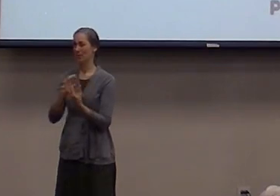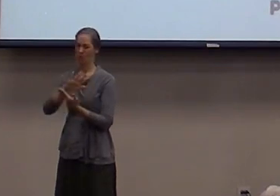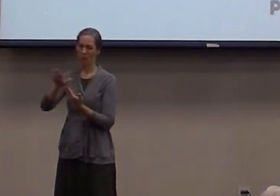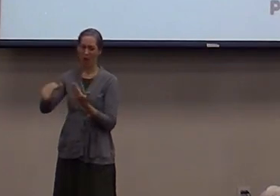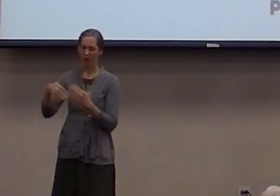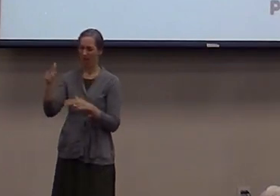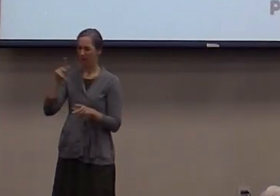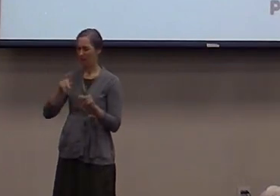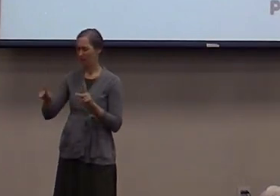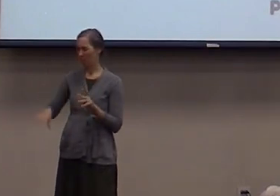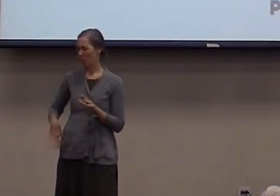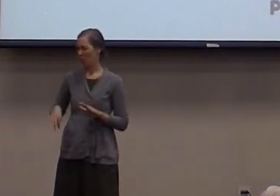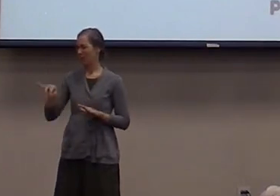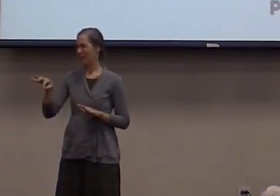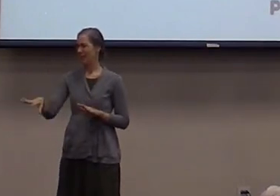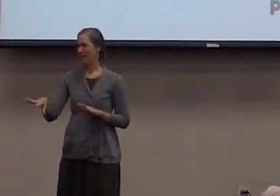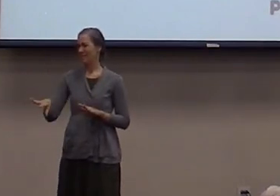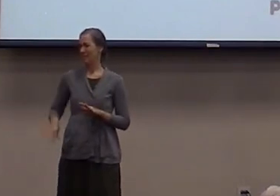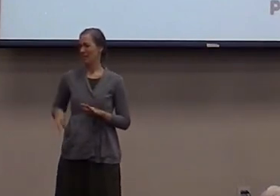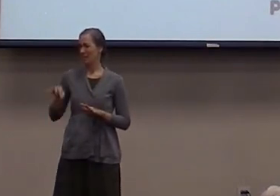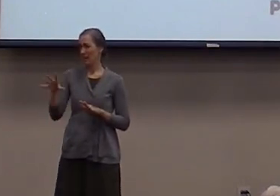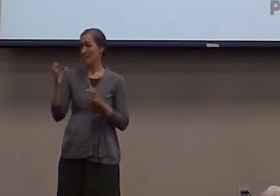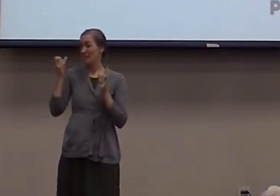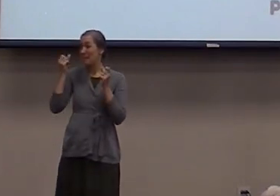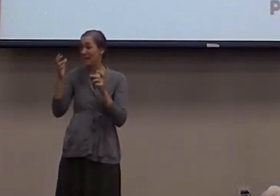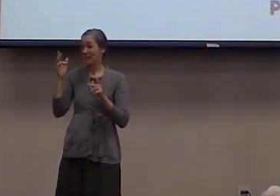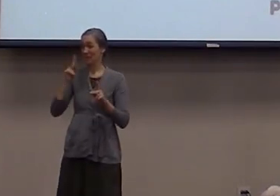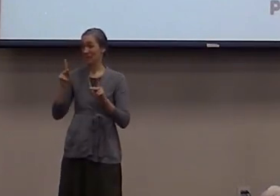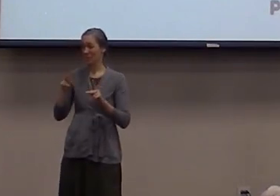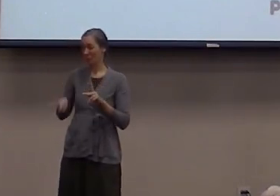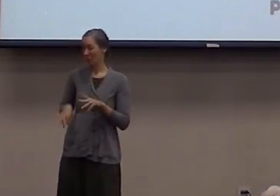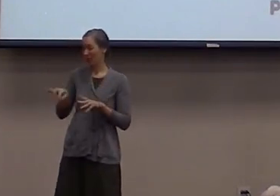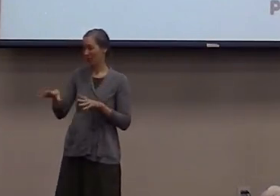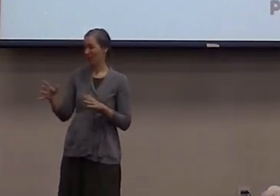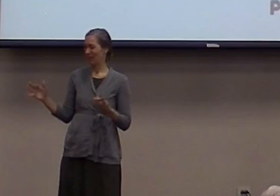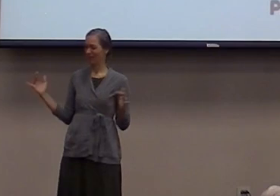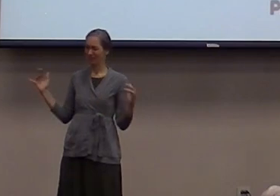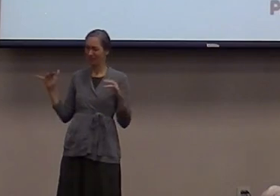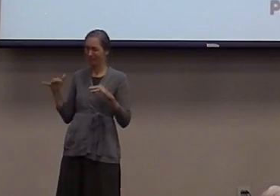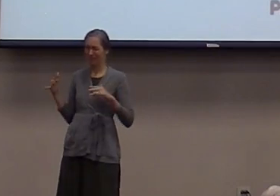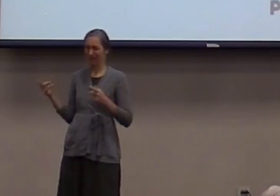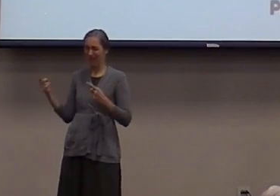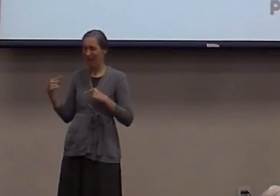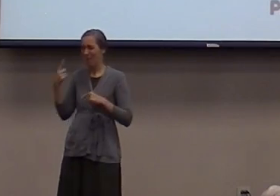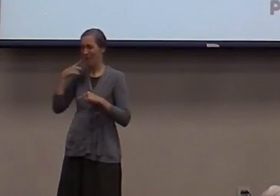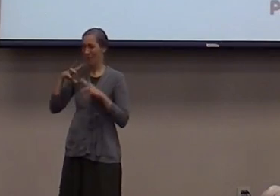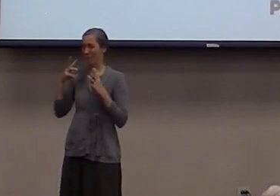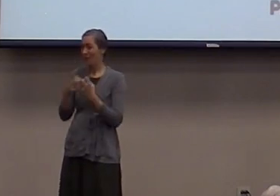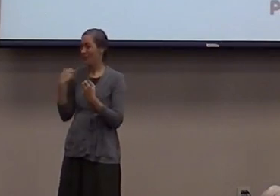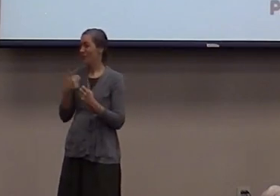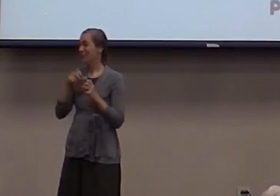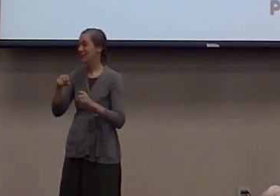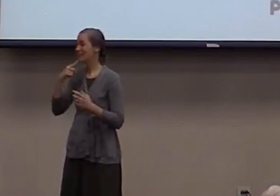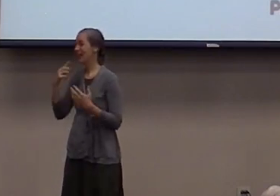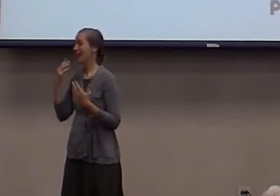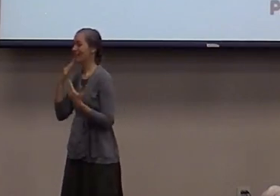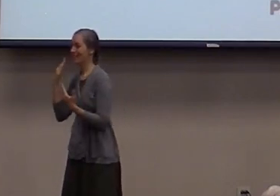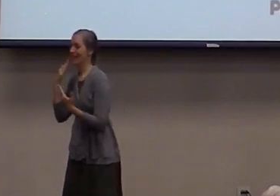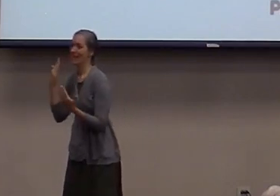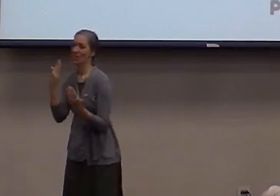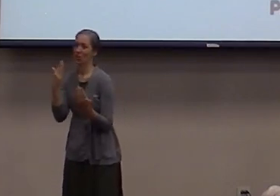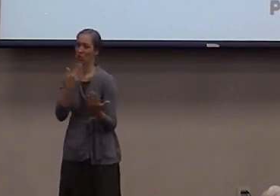who give, and so many that work with us, they come over here for the workshop, and it's our chance to say thank you. We get to